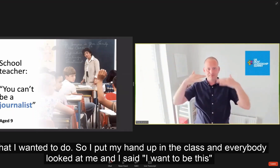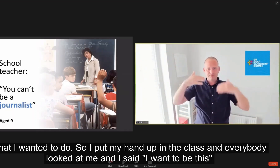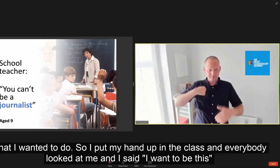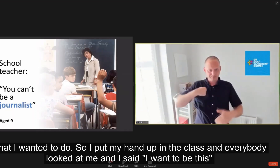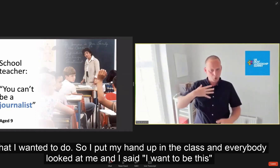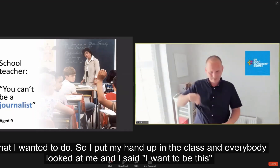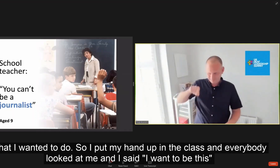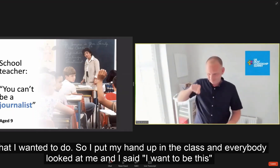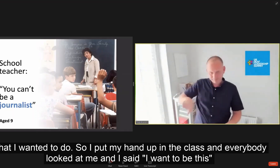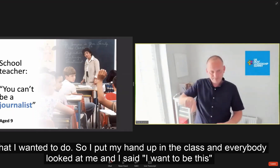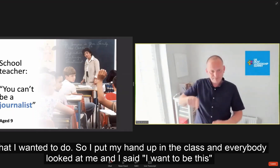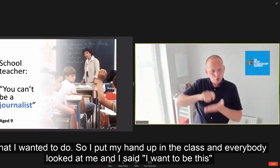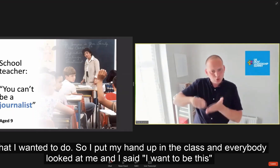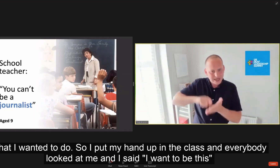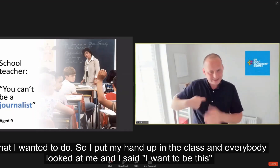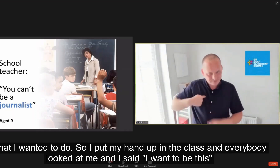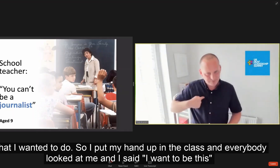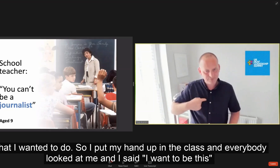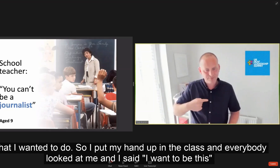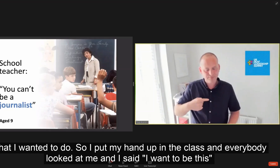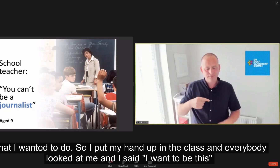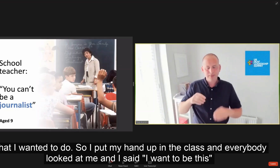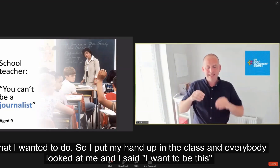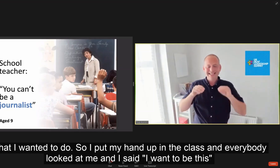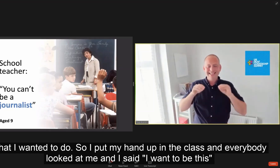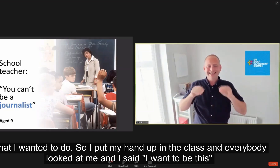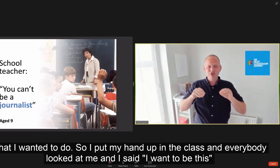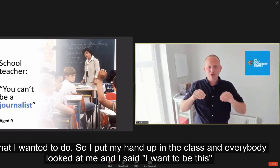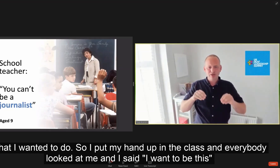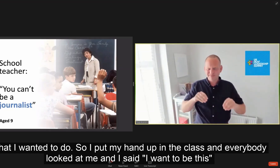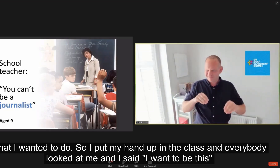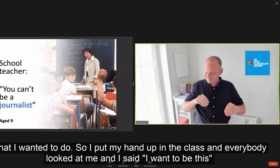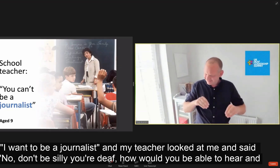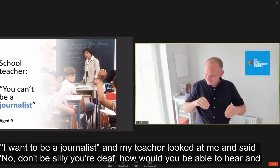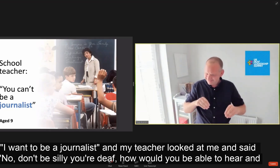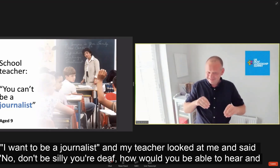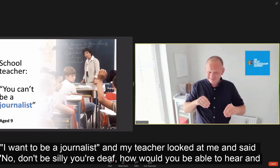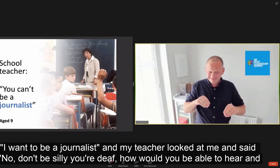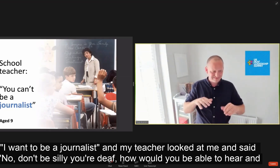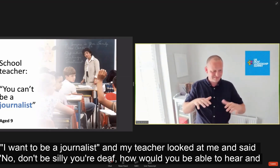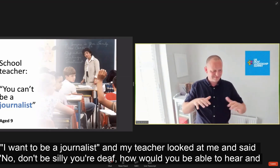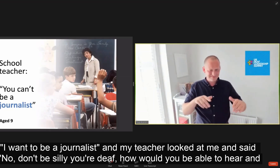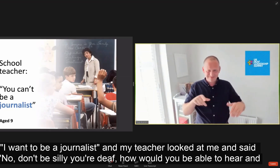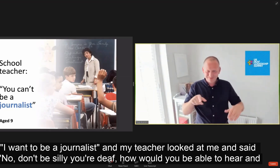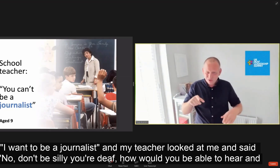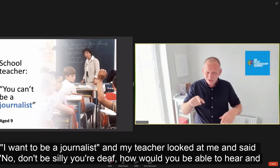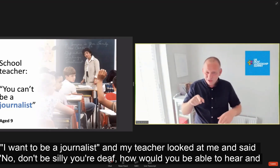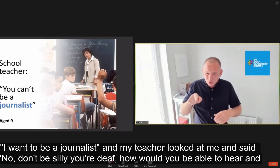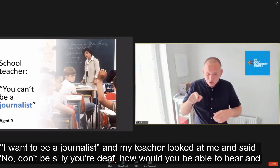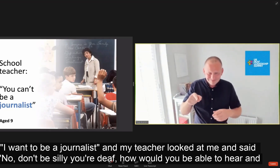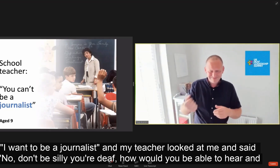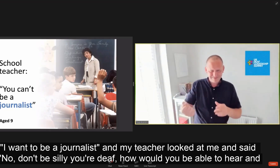hand up in the class, and everybody looked at me, and I said, I want to be this. I want to be a journalist. And my teacher looked at me and